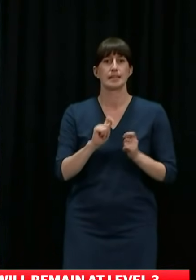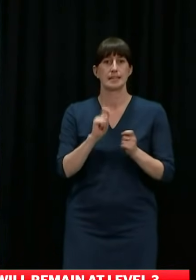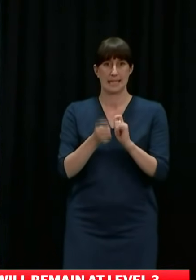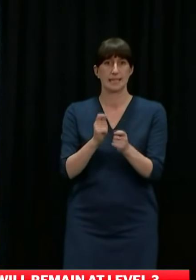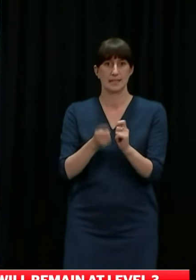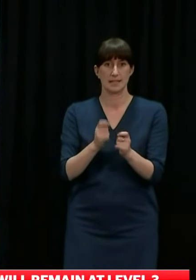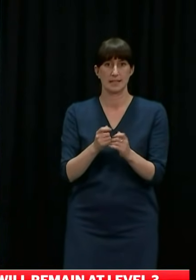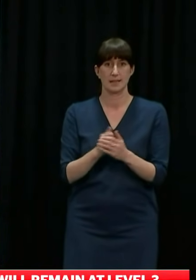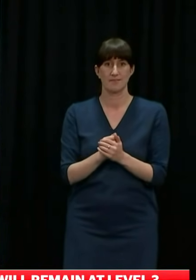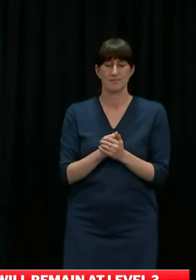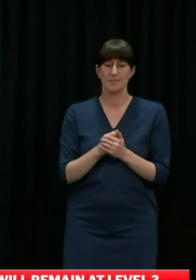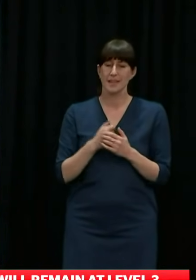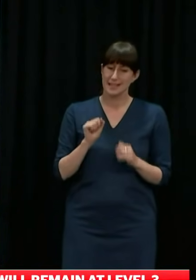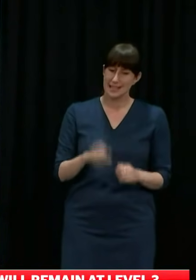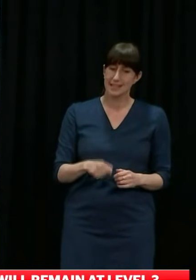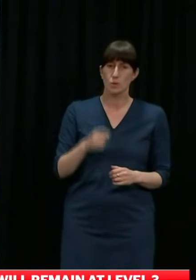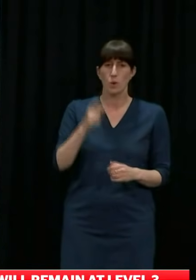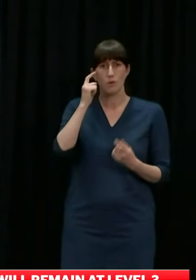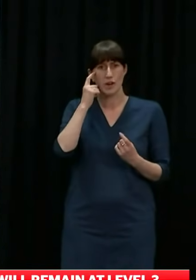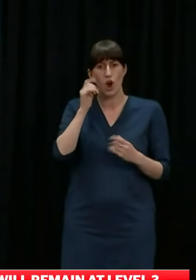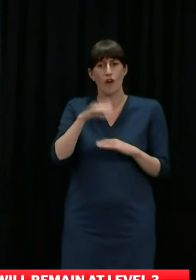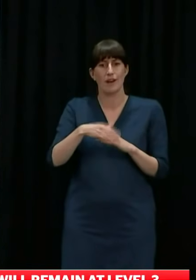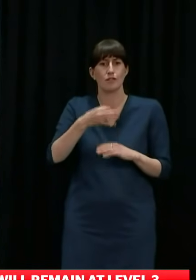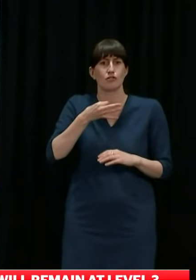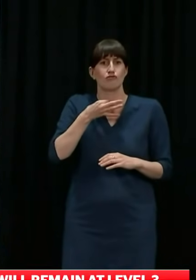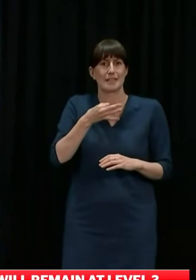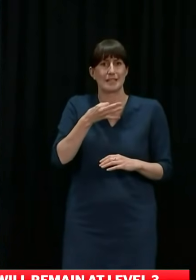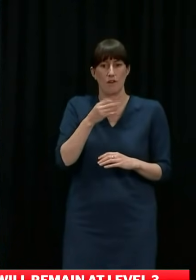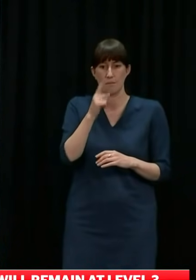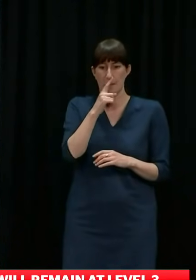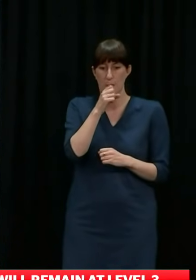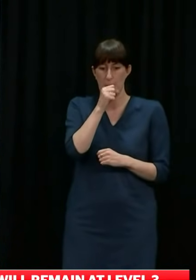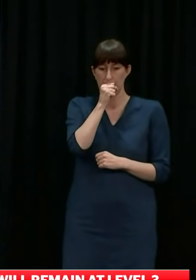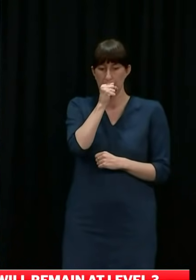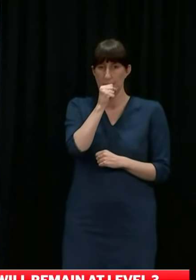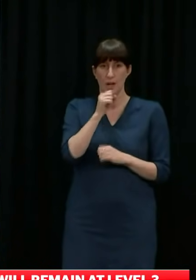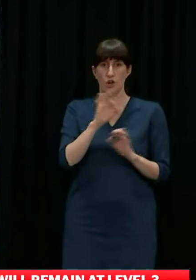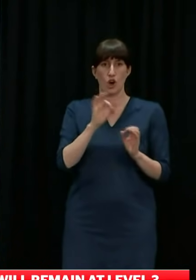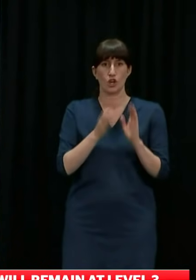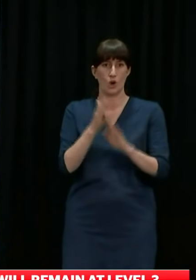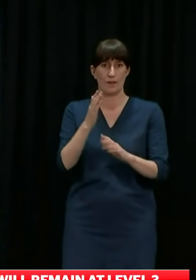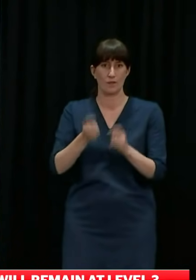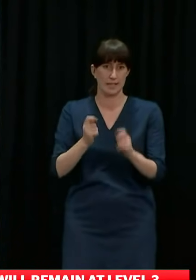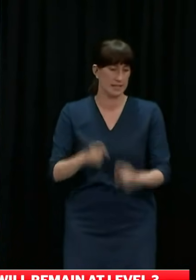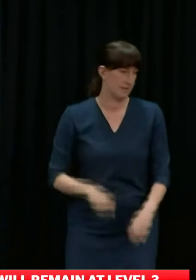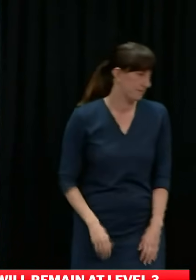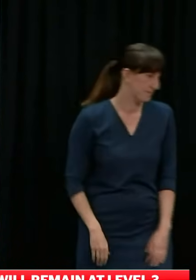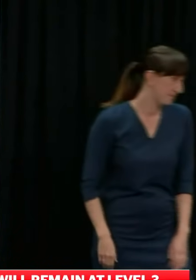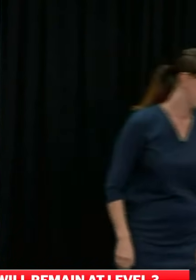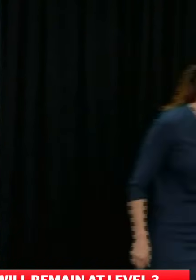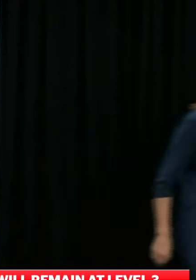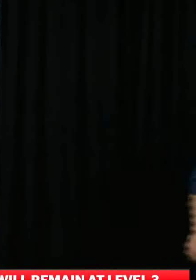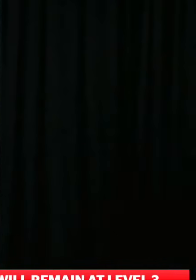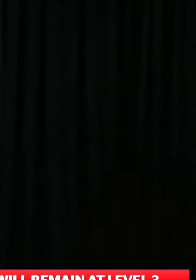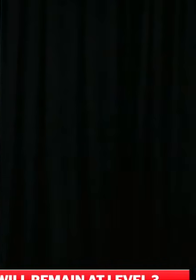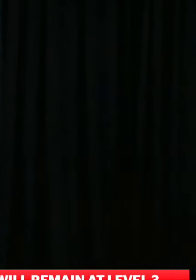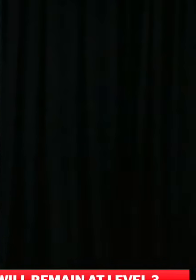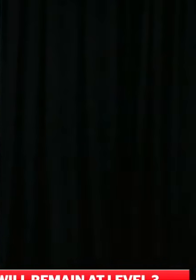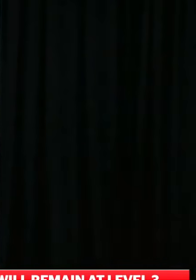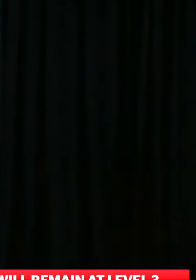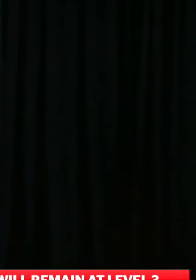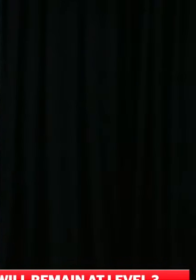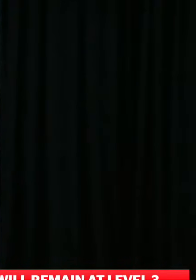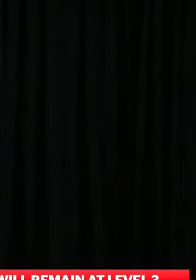And yes, we are anxious about the risk that could be associated with people not coming forward to be tested. Is it more difficult too because of the water supplies? Like